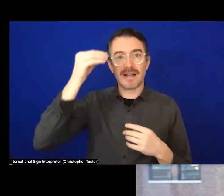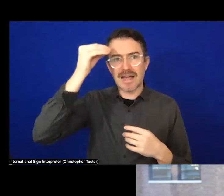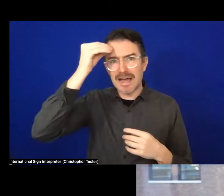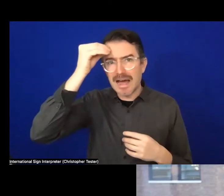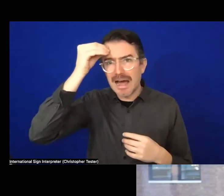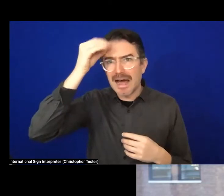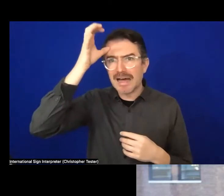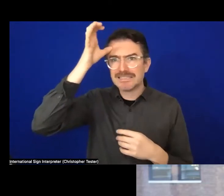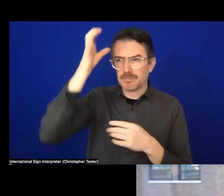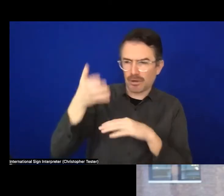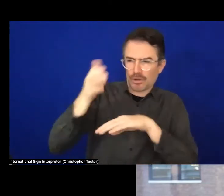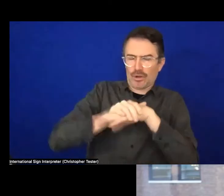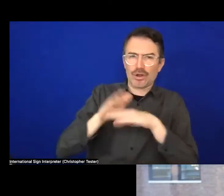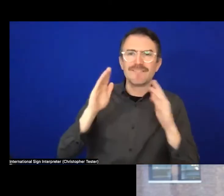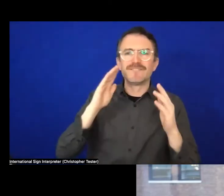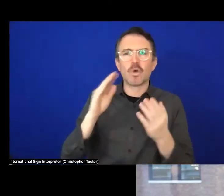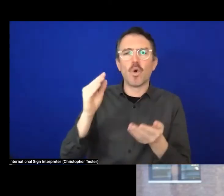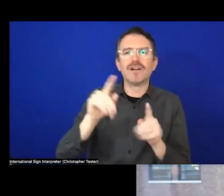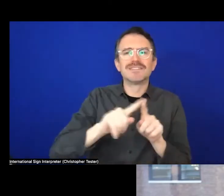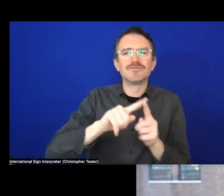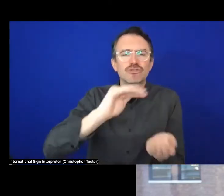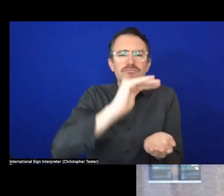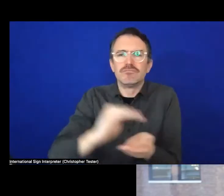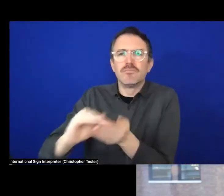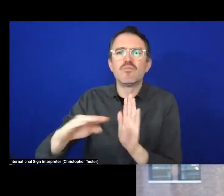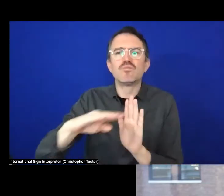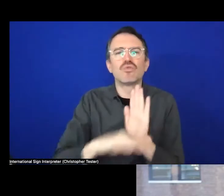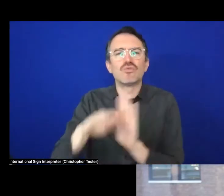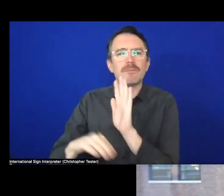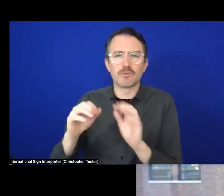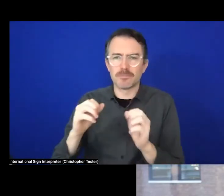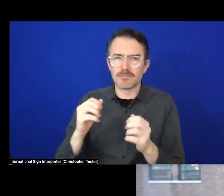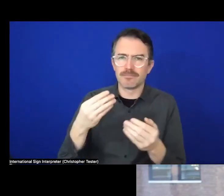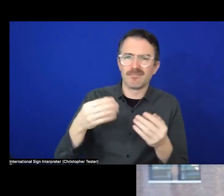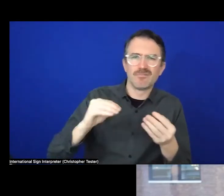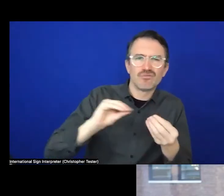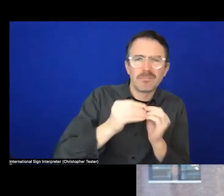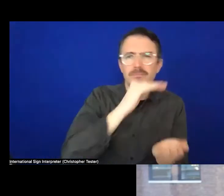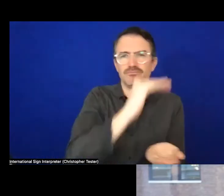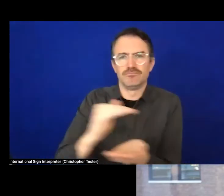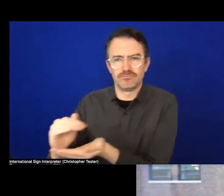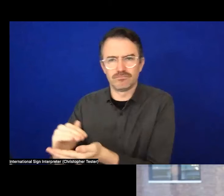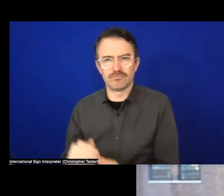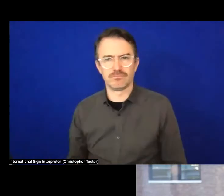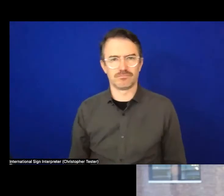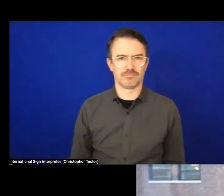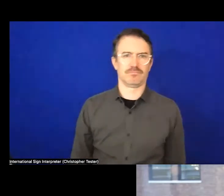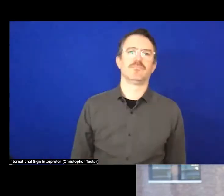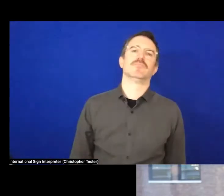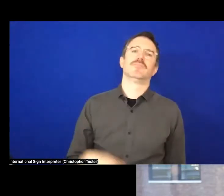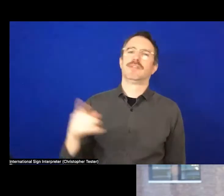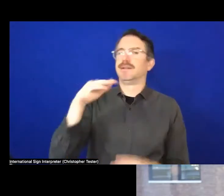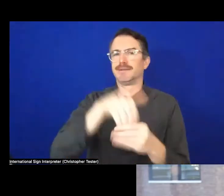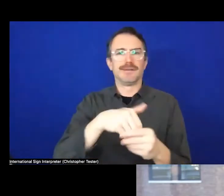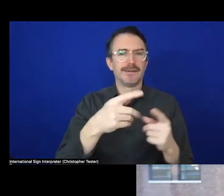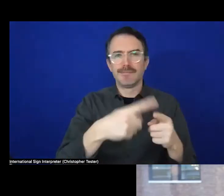the National Social Security System, National Strategy for Financial Inclusion, Big Data for Public Policy